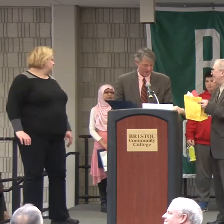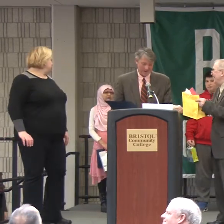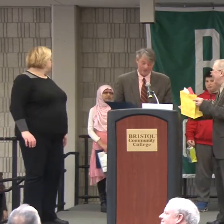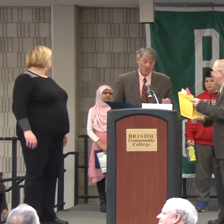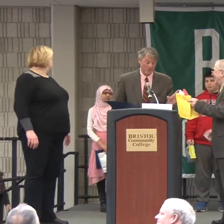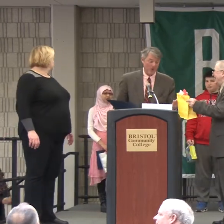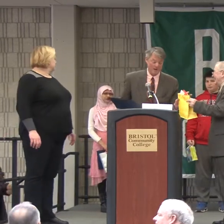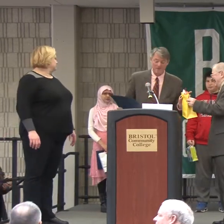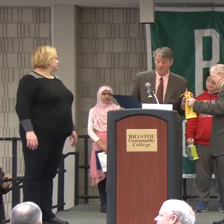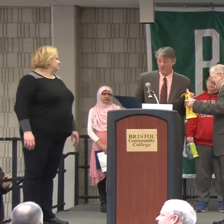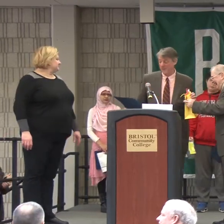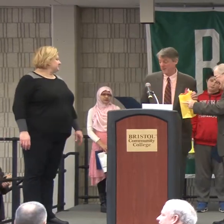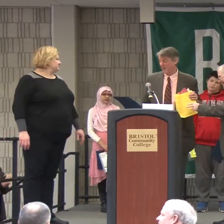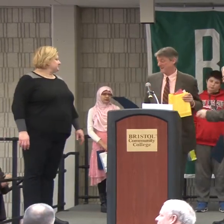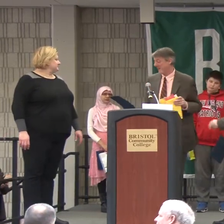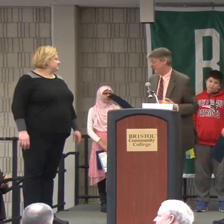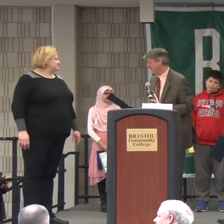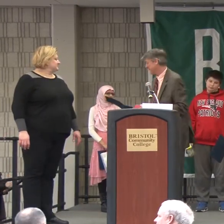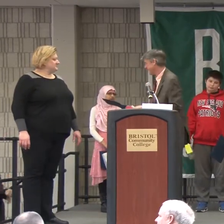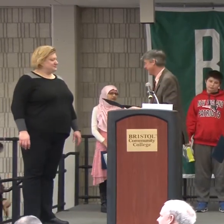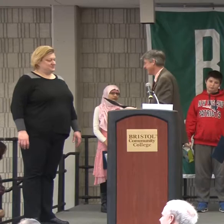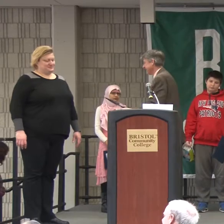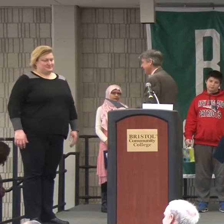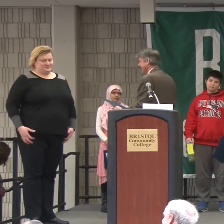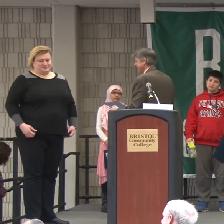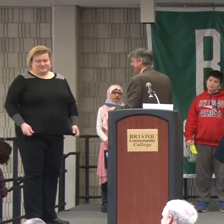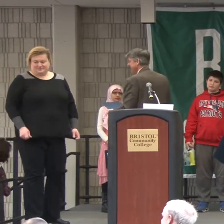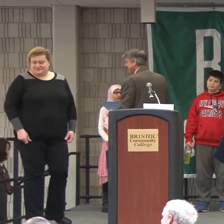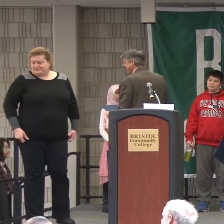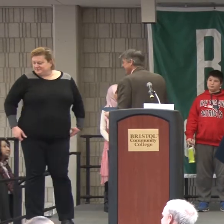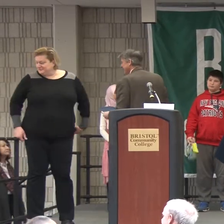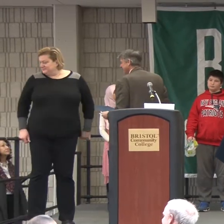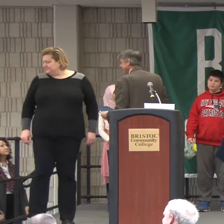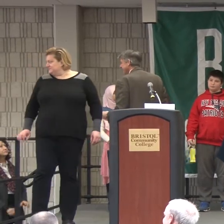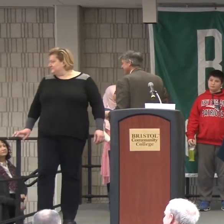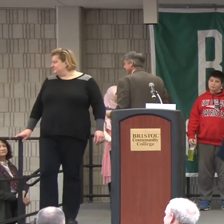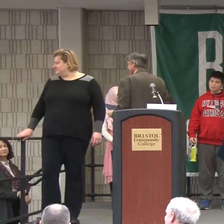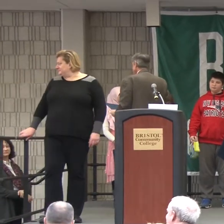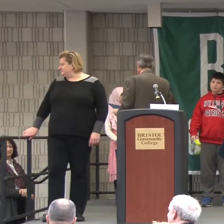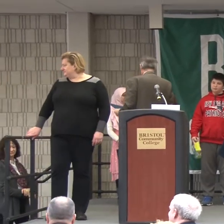Thank you, Jack. You were great. You were really great. Thank you.